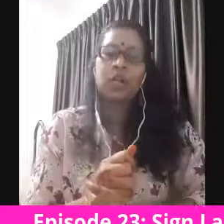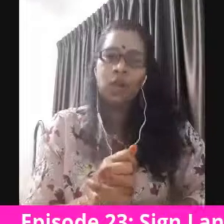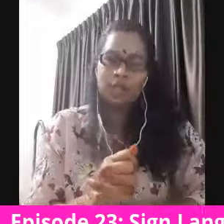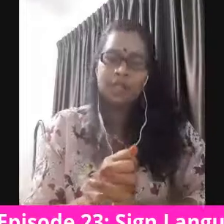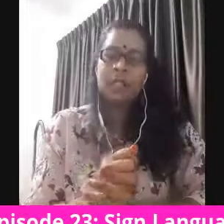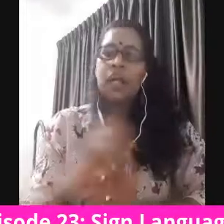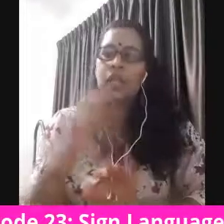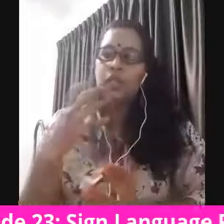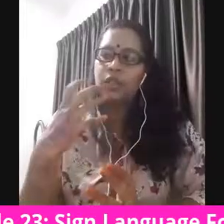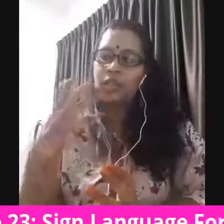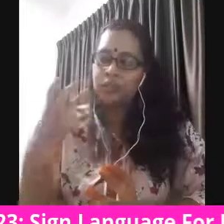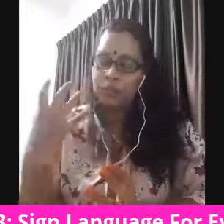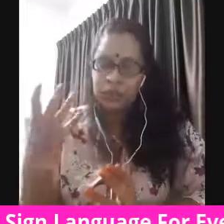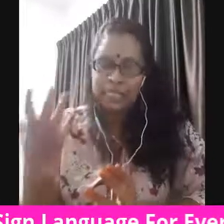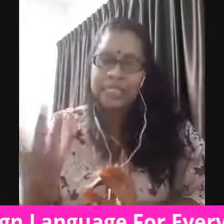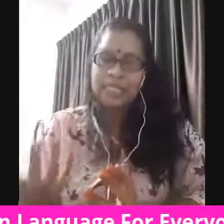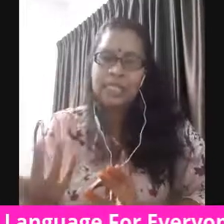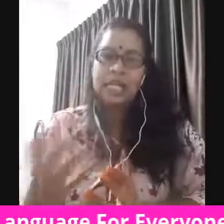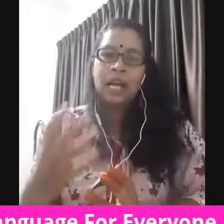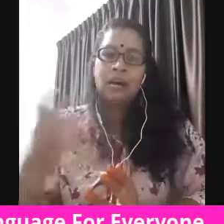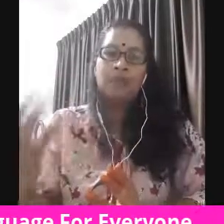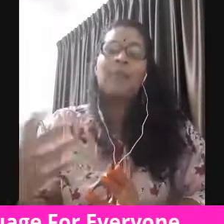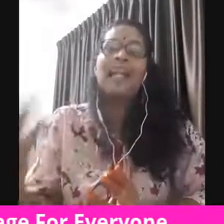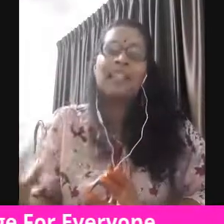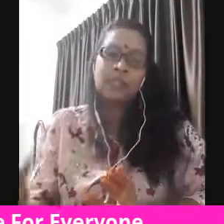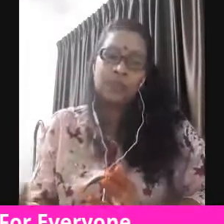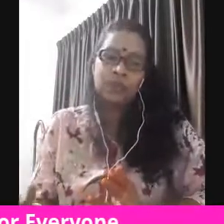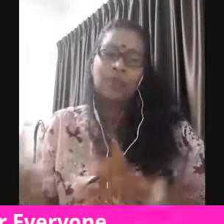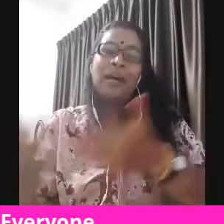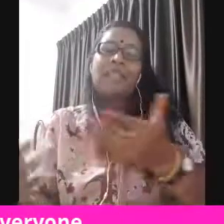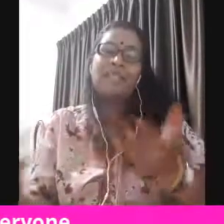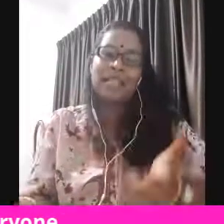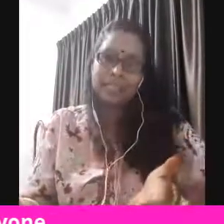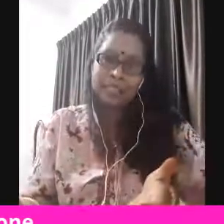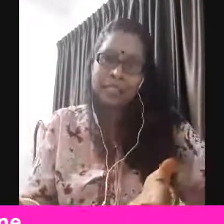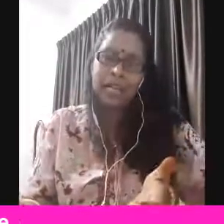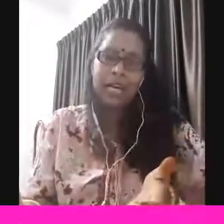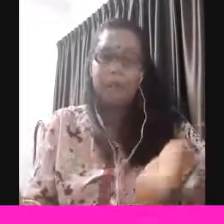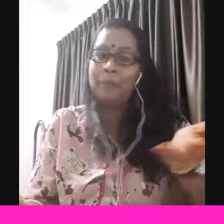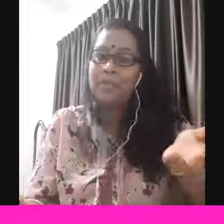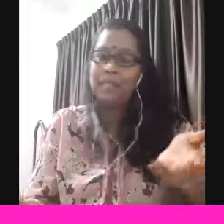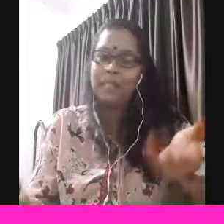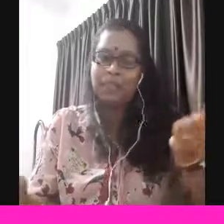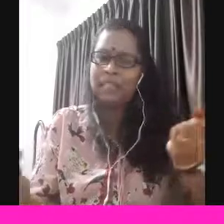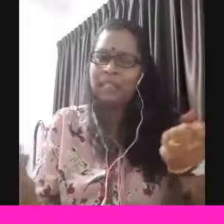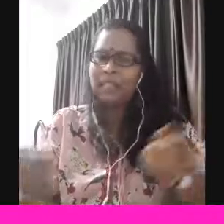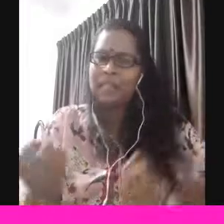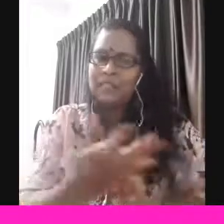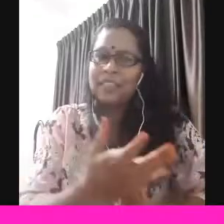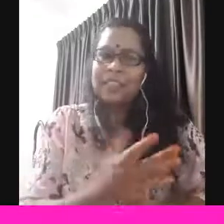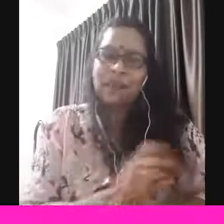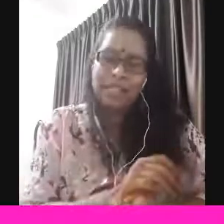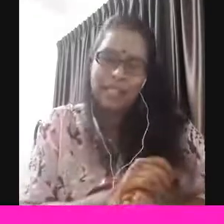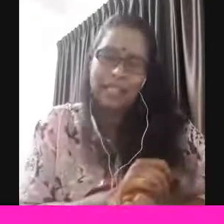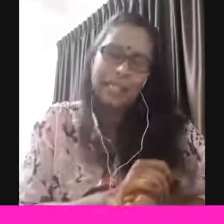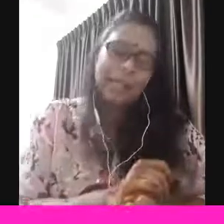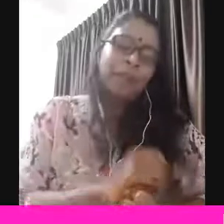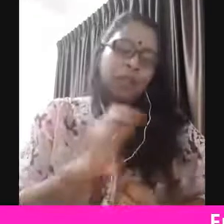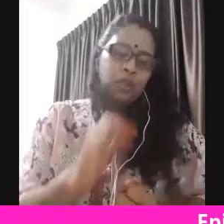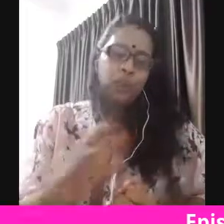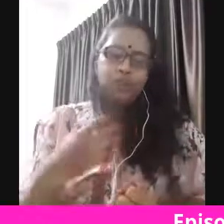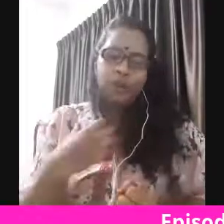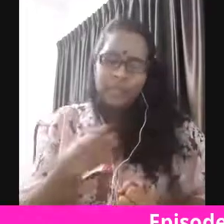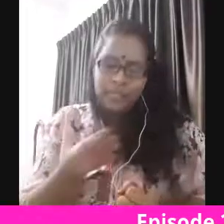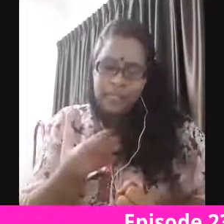arrange courses for teachers from other schools, from other sectors. Mm-hmm. Pembelajaran, penglihatan, like just now I said like